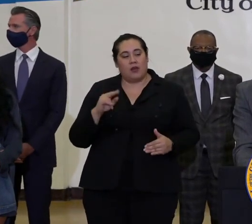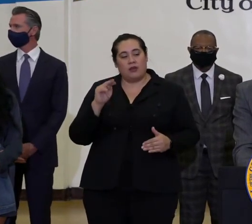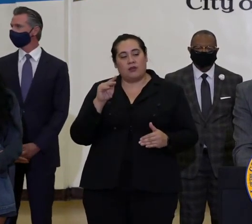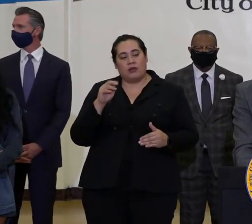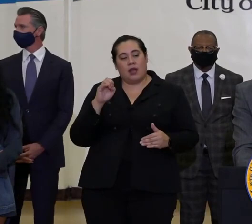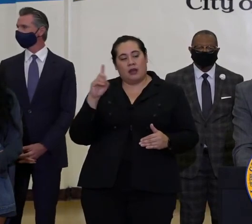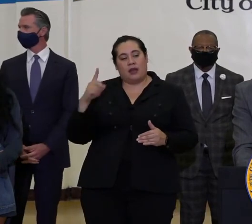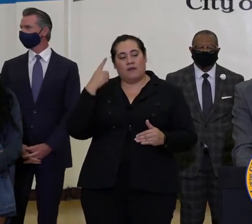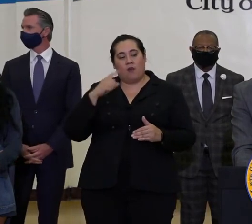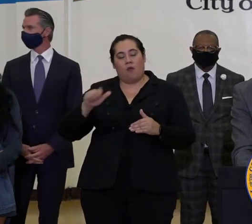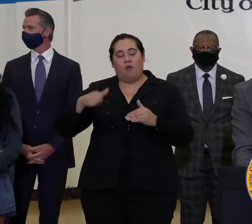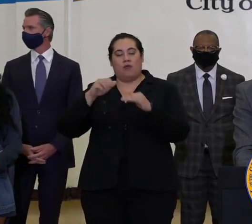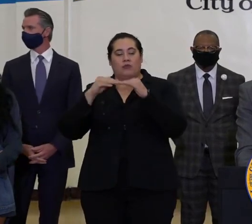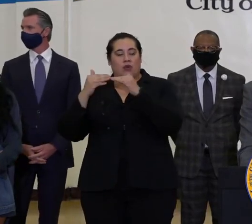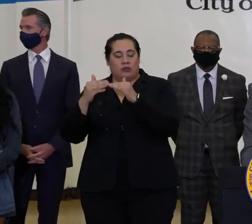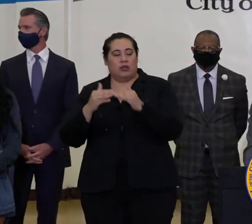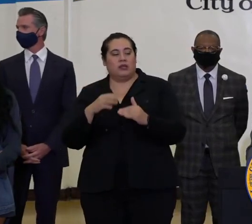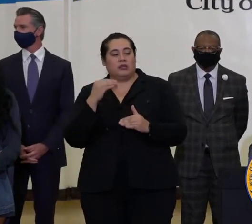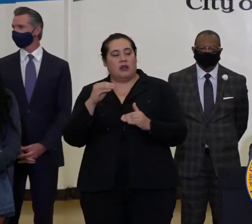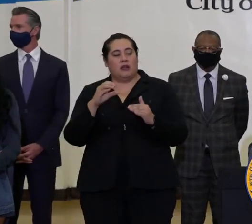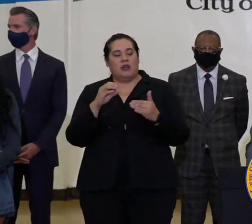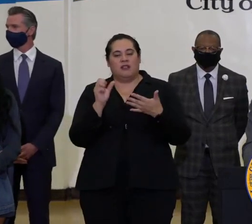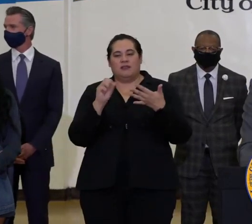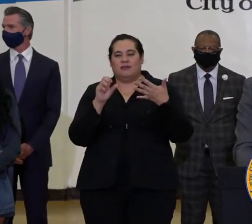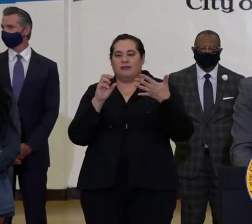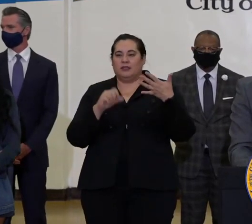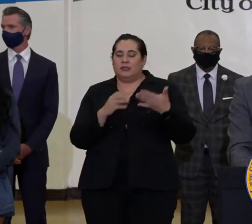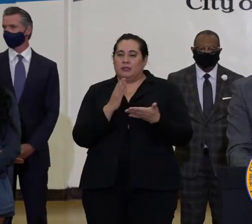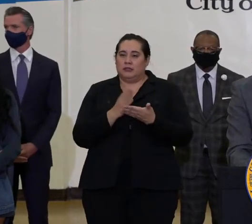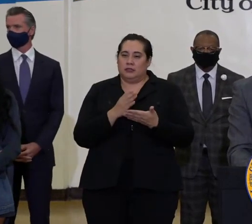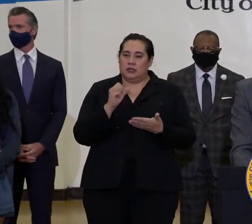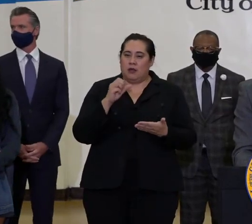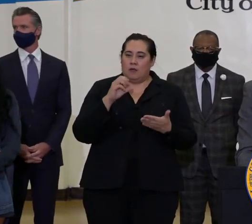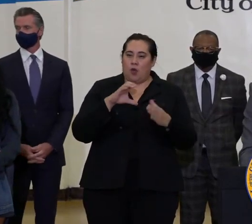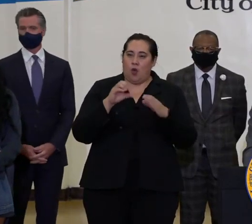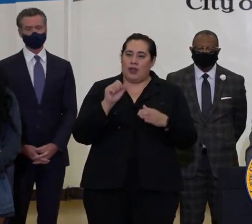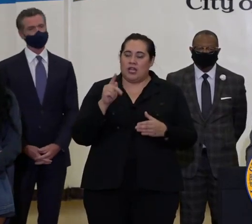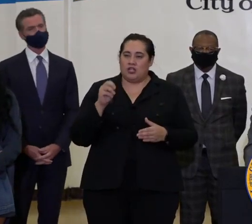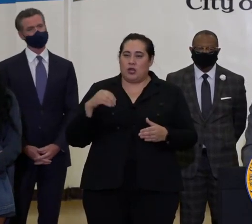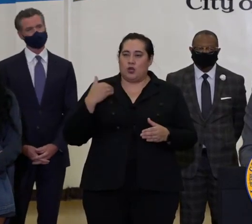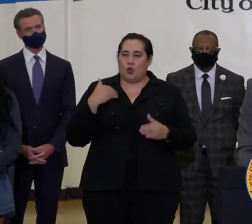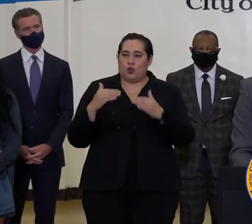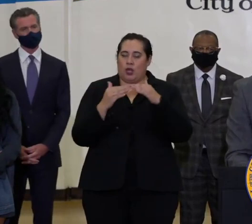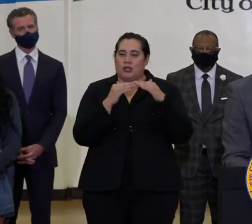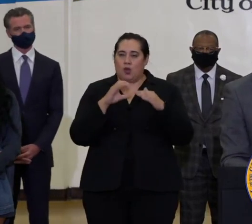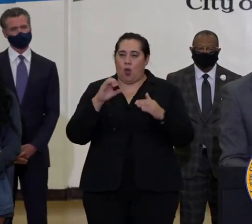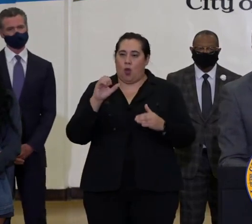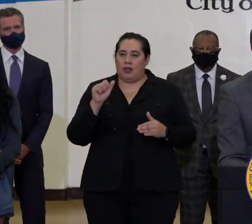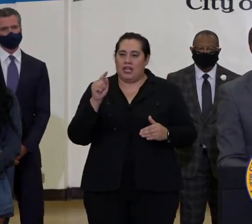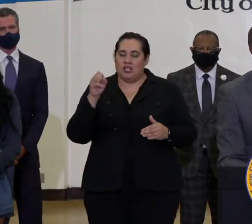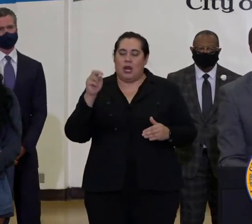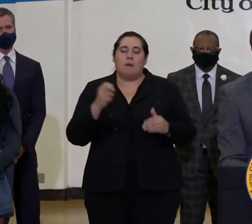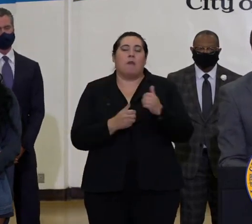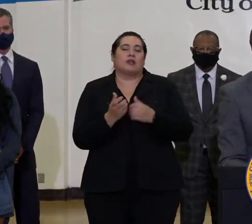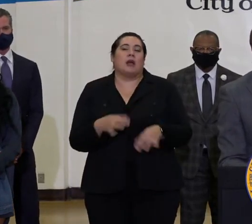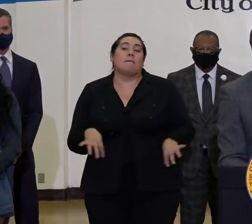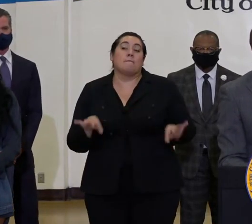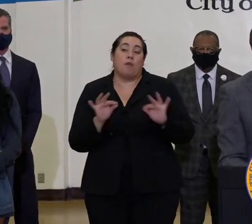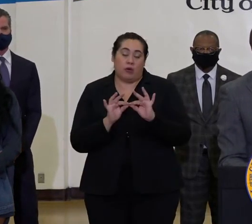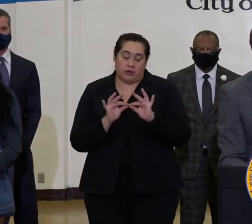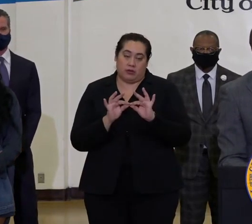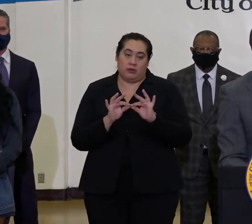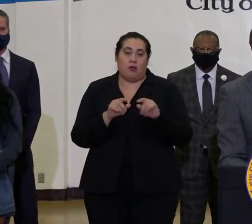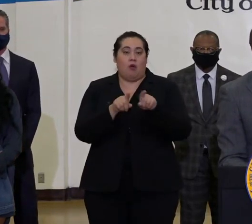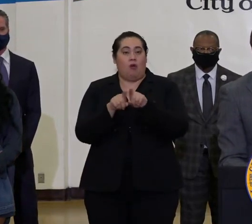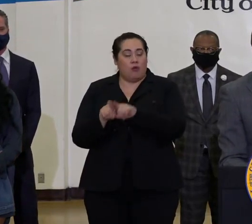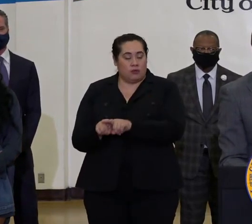for Restorative Justice, Policy Link, Stop Coalition, and Youth Justice Coalition, and most importantly, also,